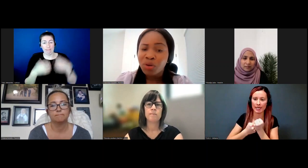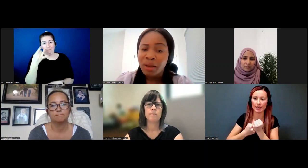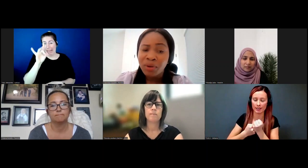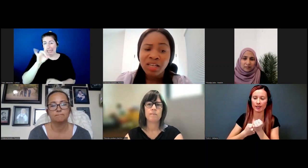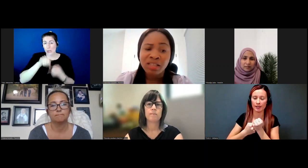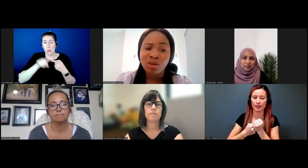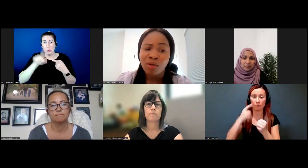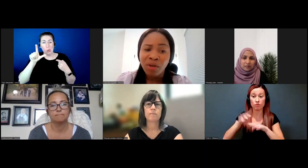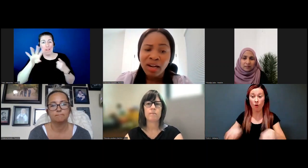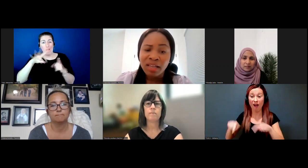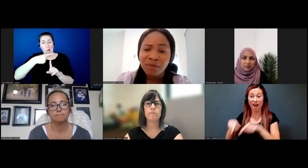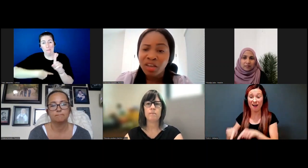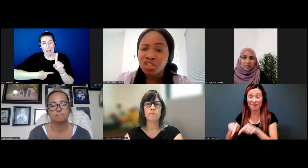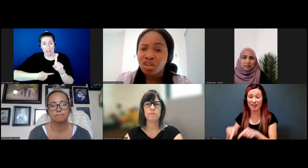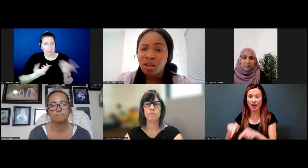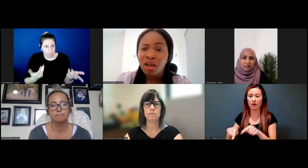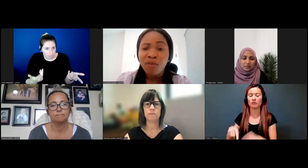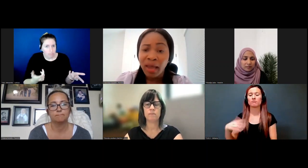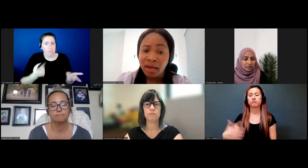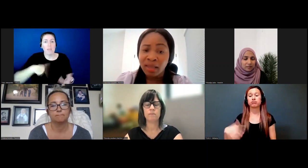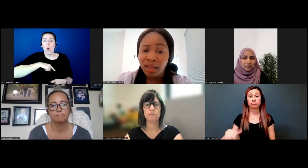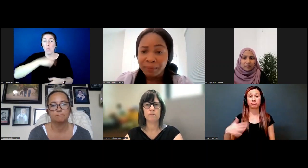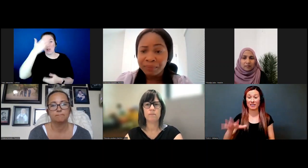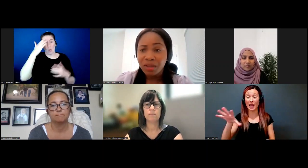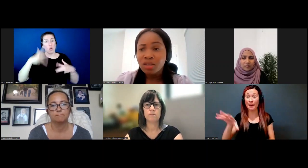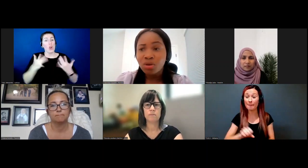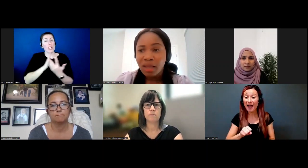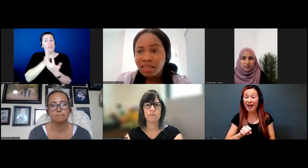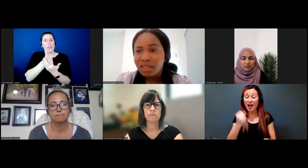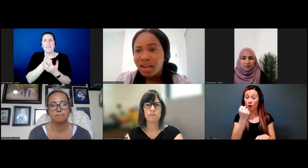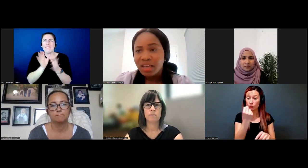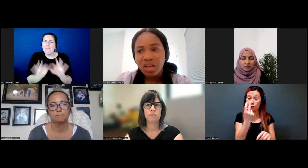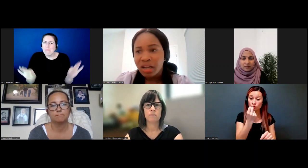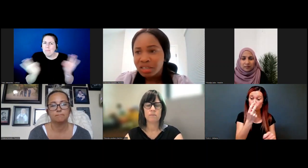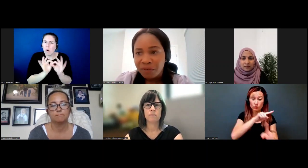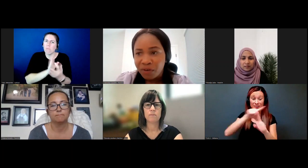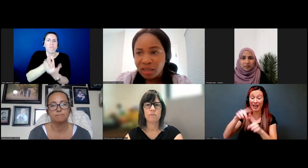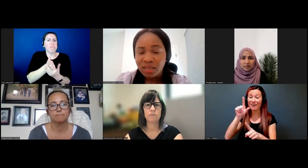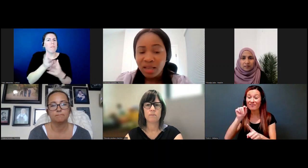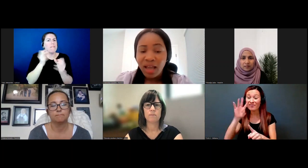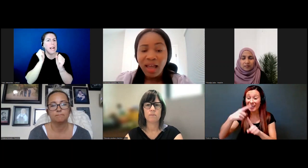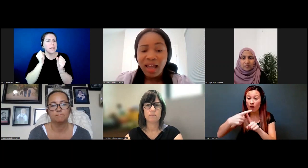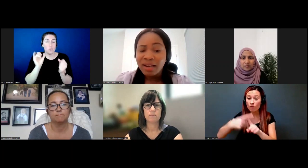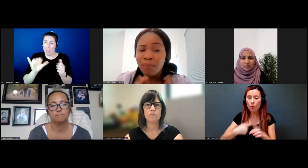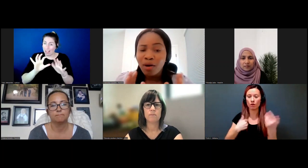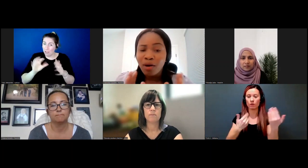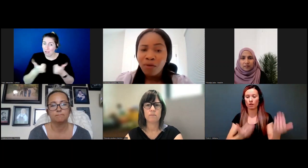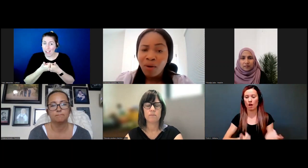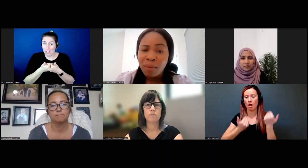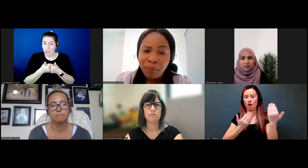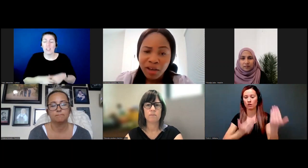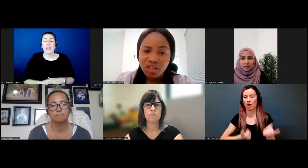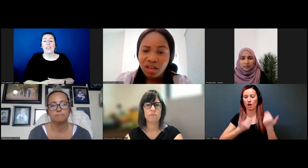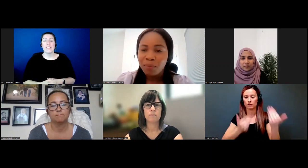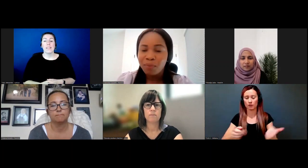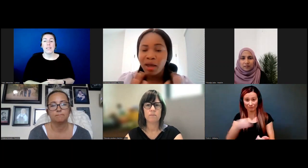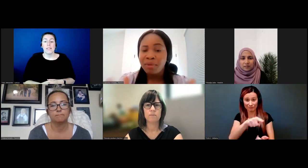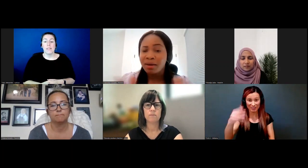we all know the importance of early intervention for anything. So that's the next challenge I face. And above all,